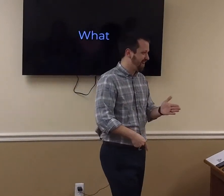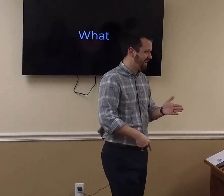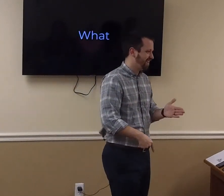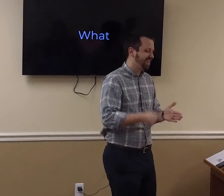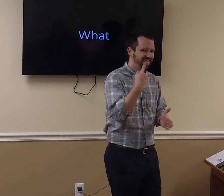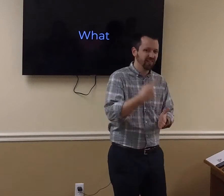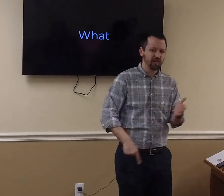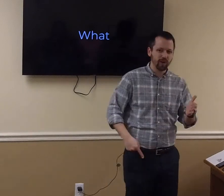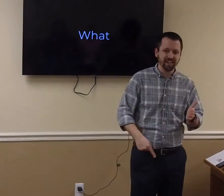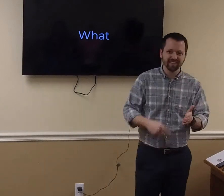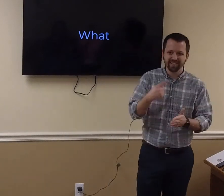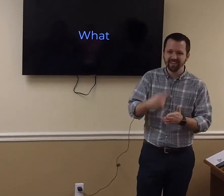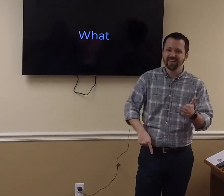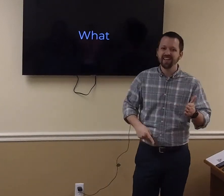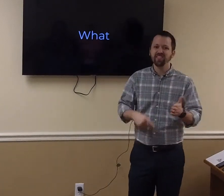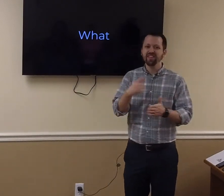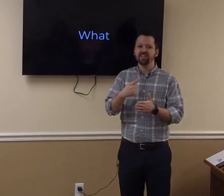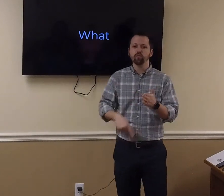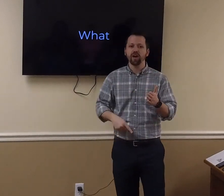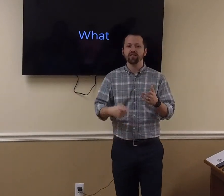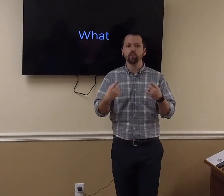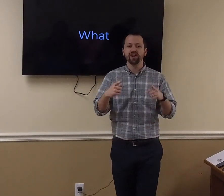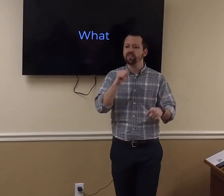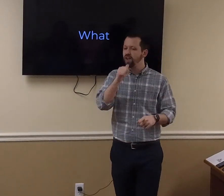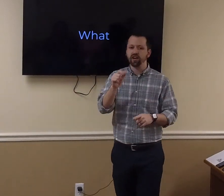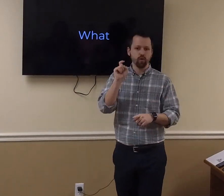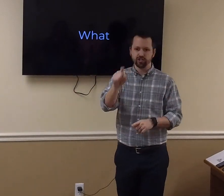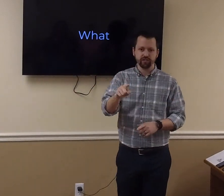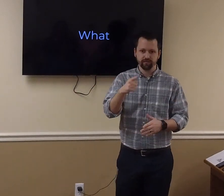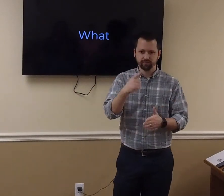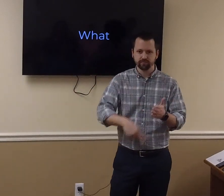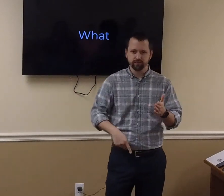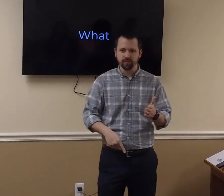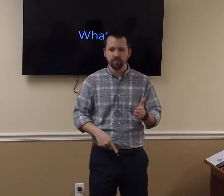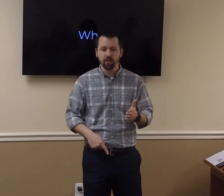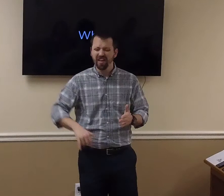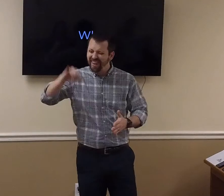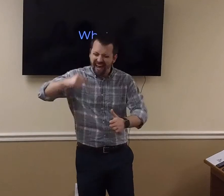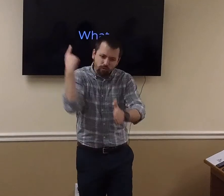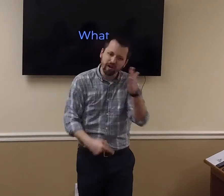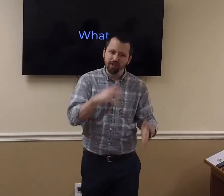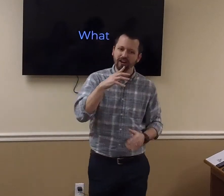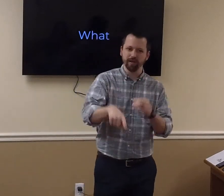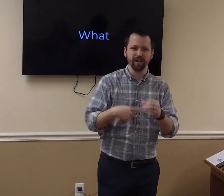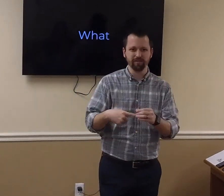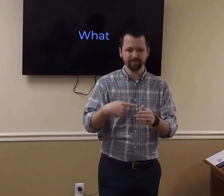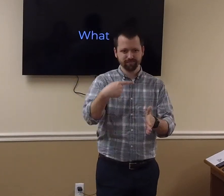right? You learned what? This is what when it's not a question. So, that's what I'm talking about.